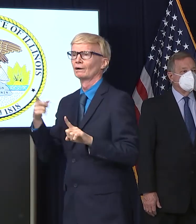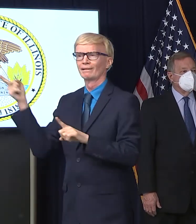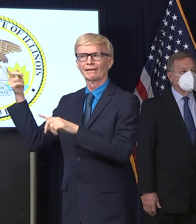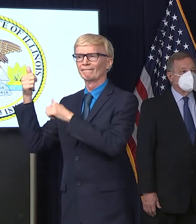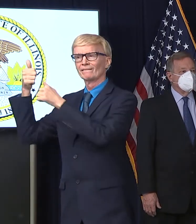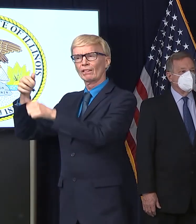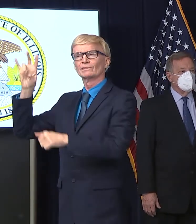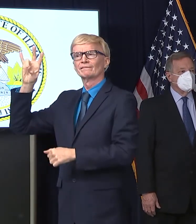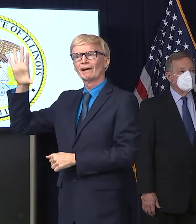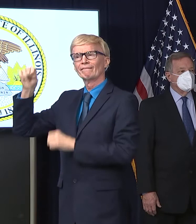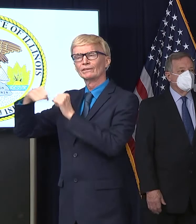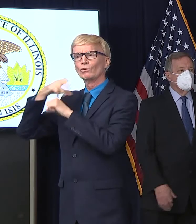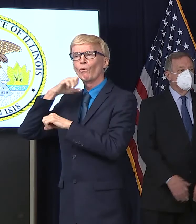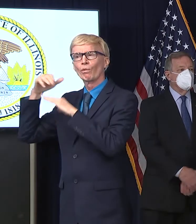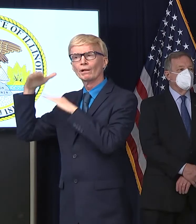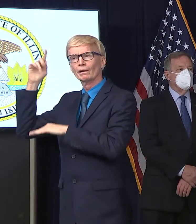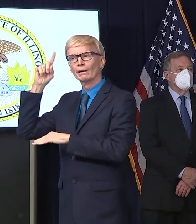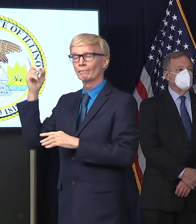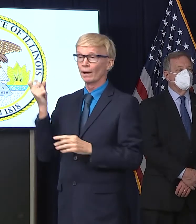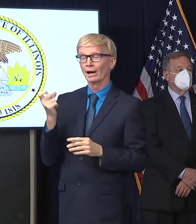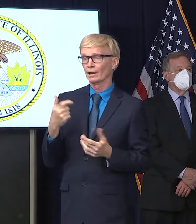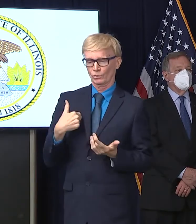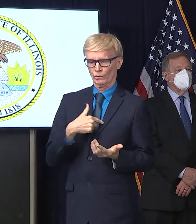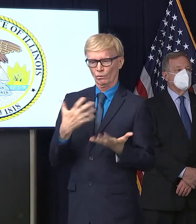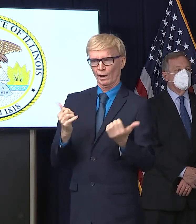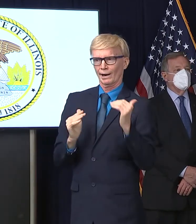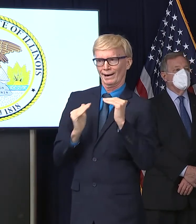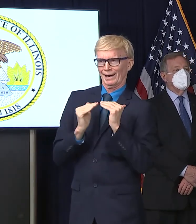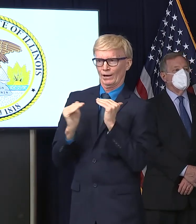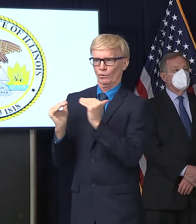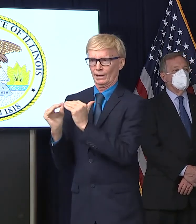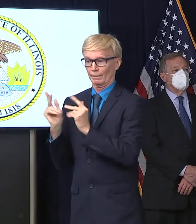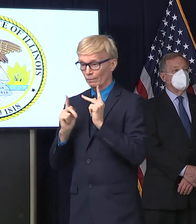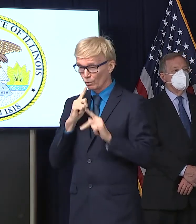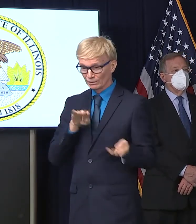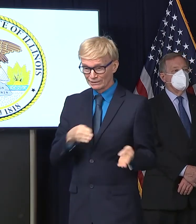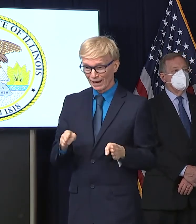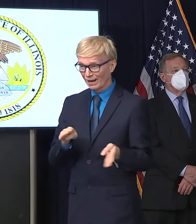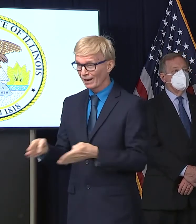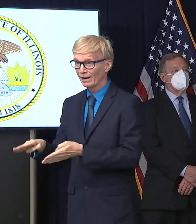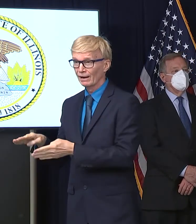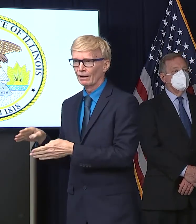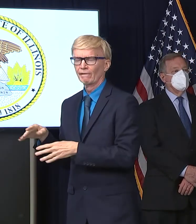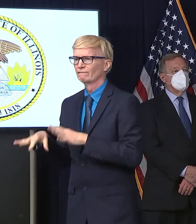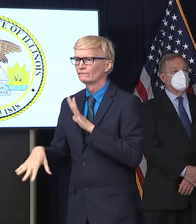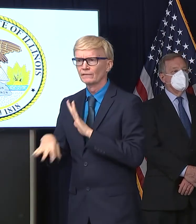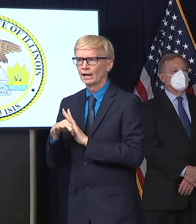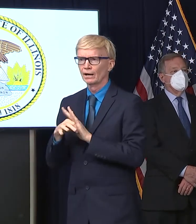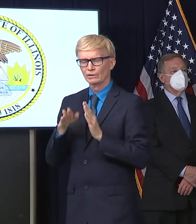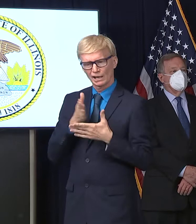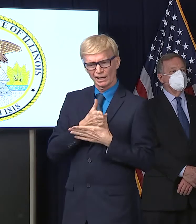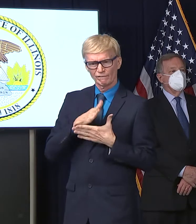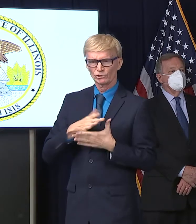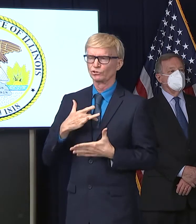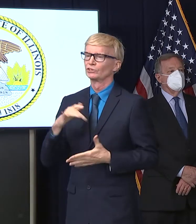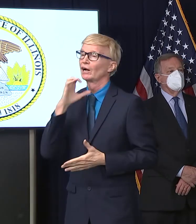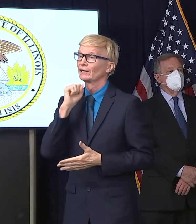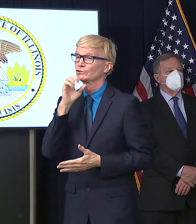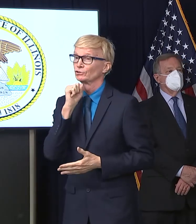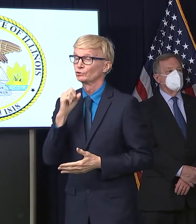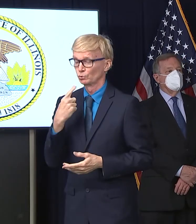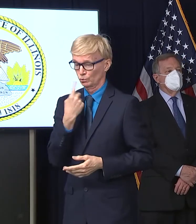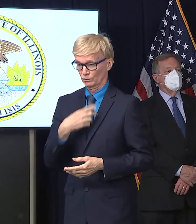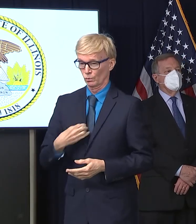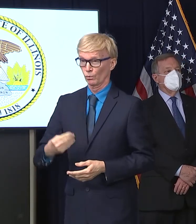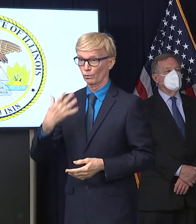75 plus, and there was a reason for that, and it's equity. That the people who were dying, the average age of a white person who's